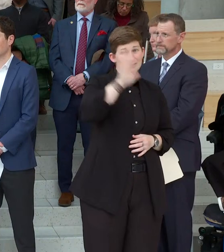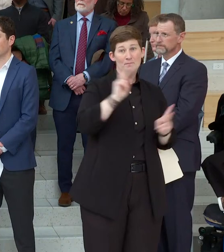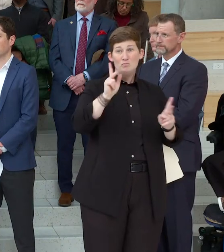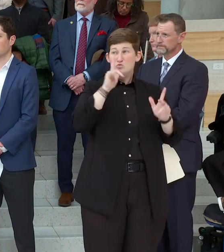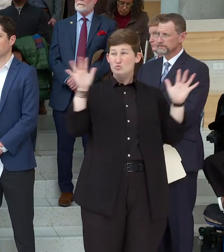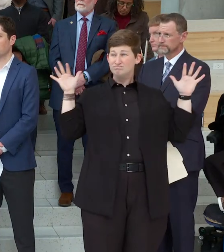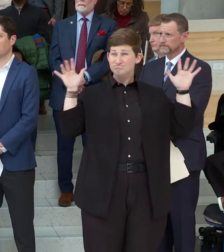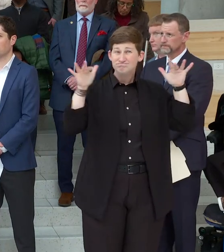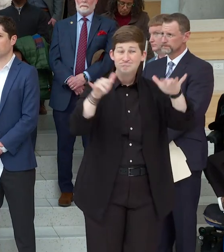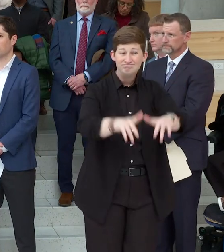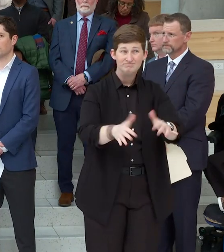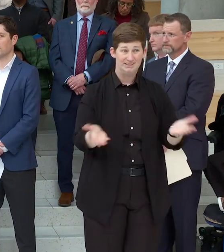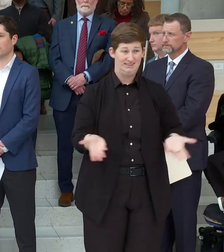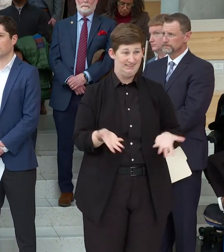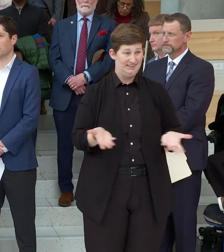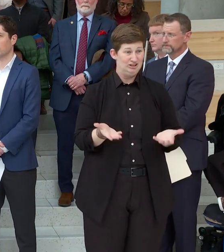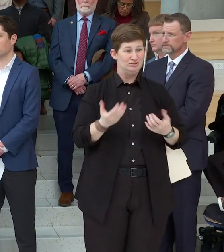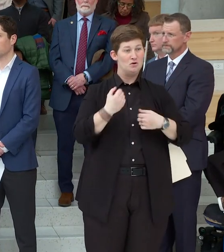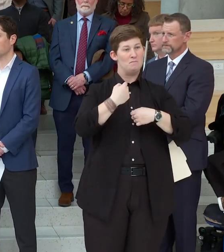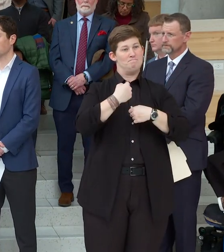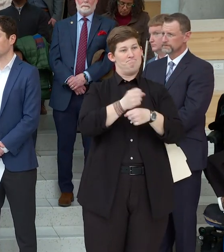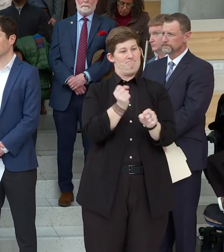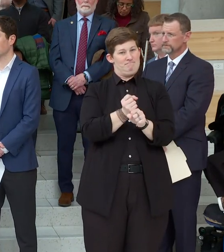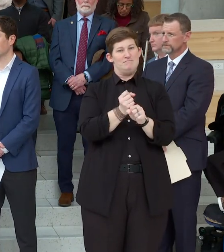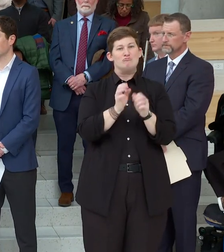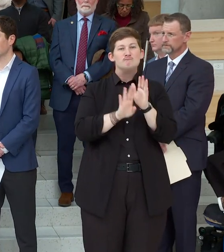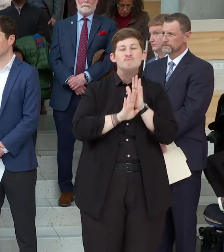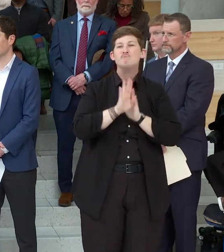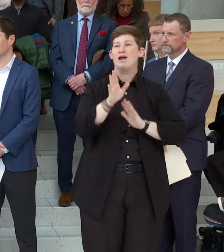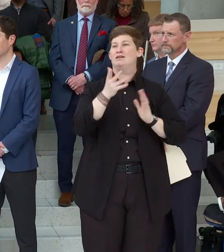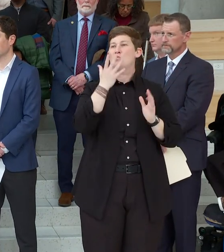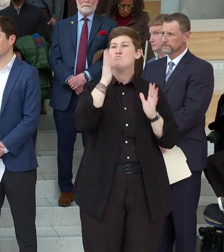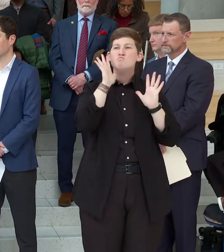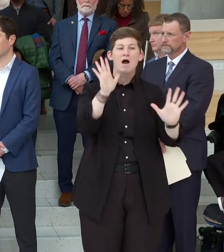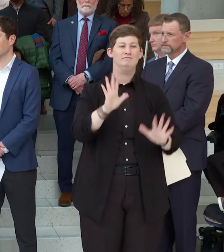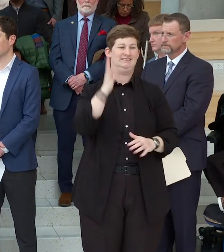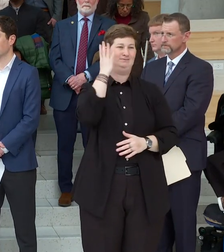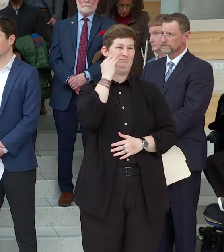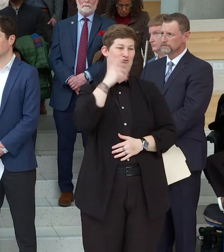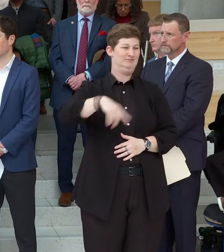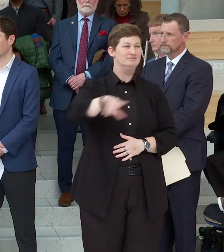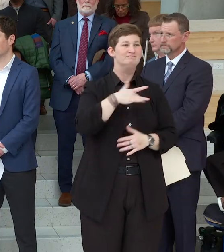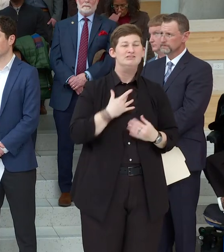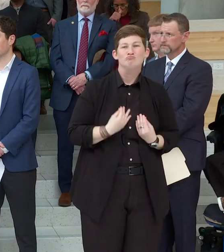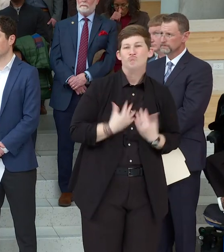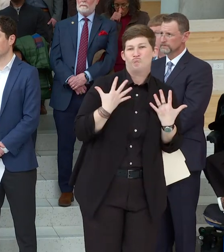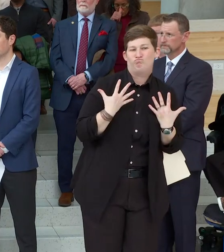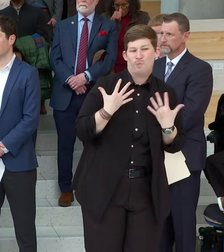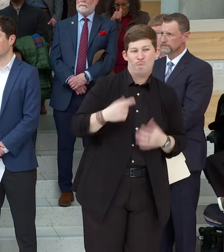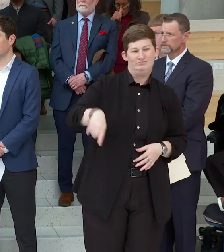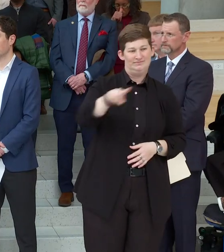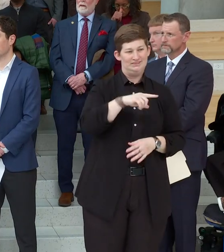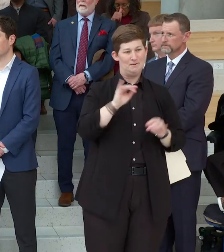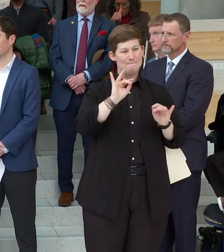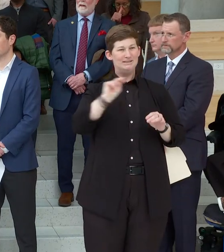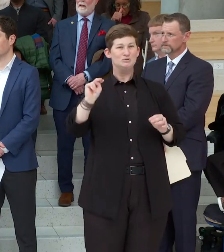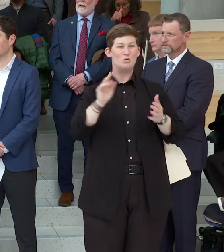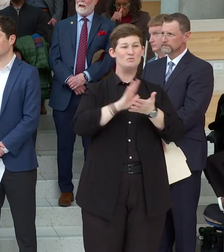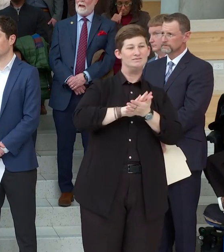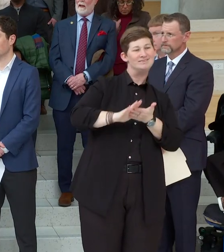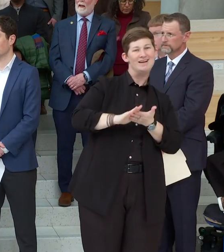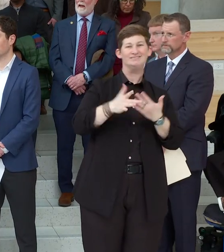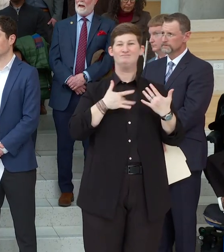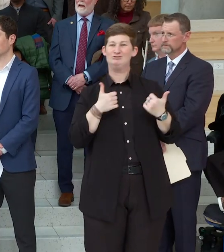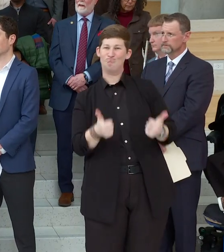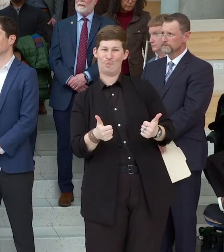and create that wonderful experience that so many leave saying, "What is that Minnesota nice?" And it